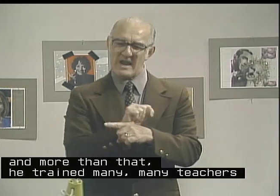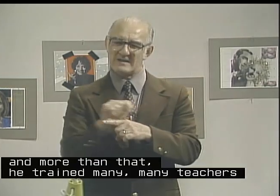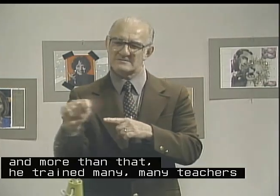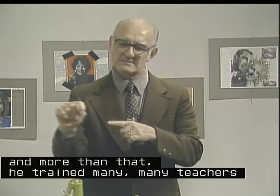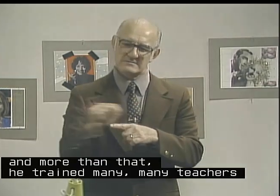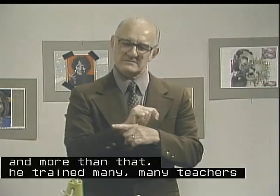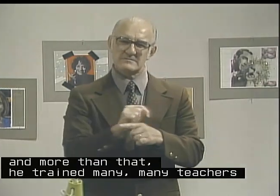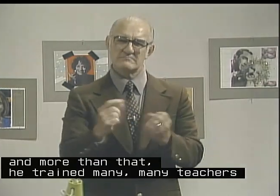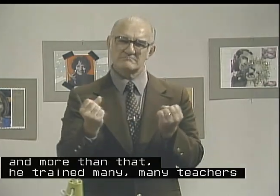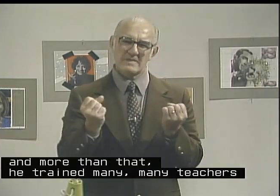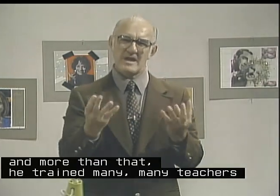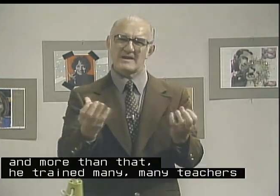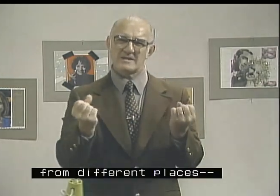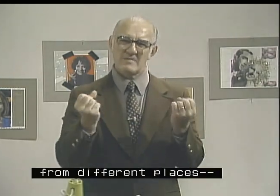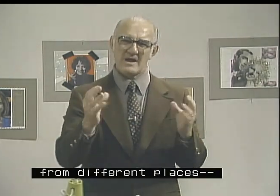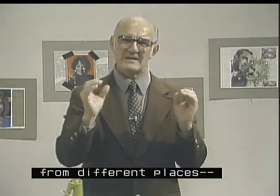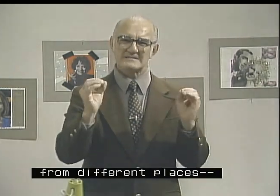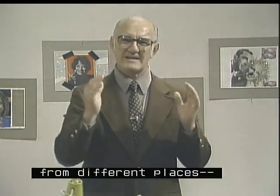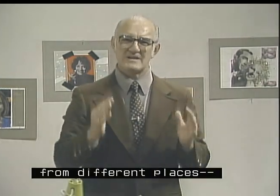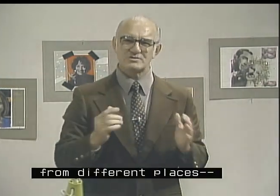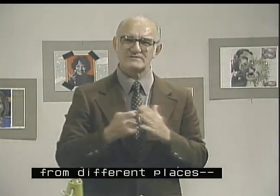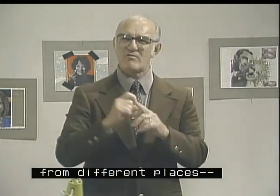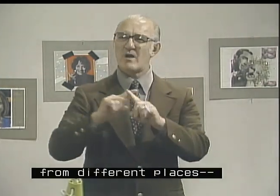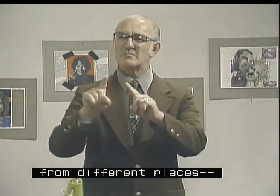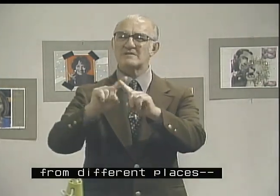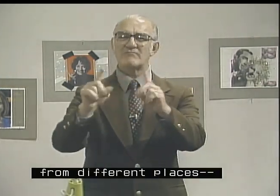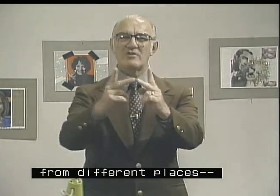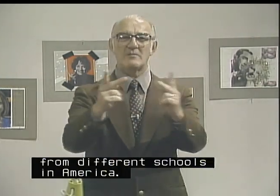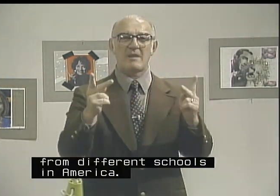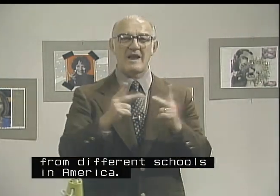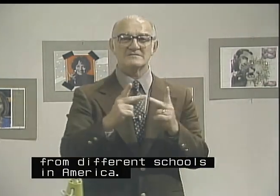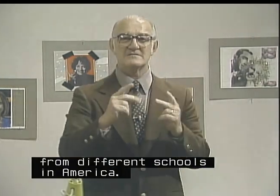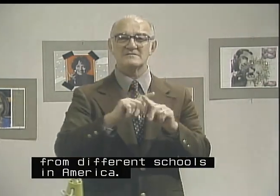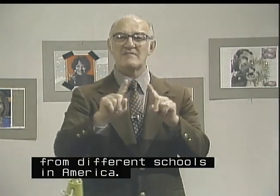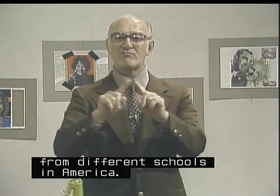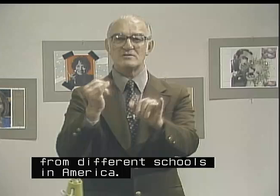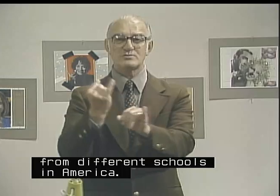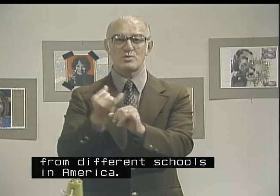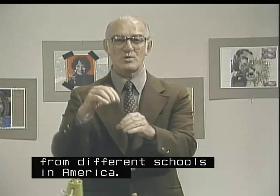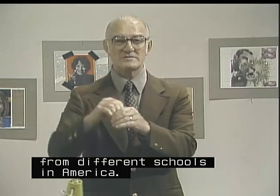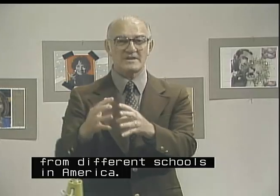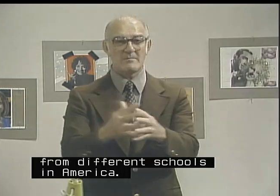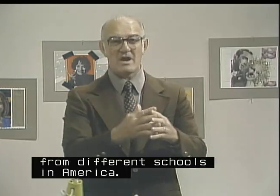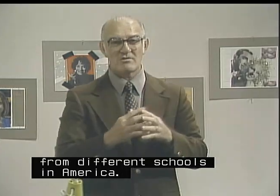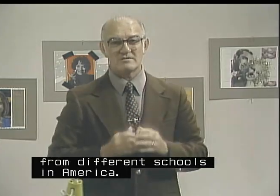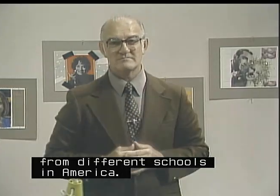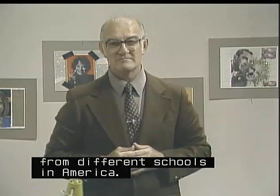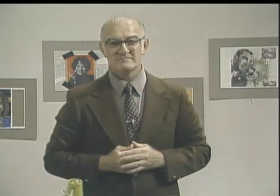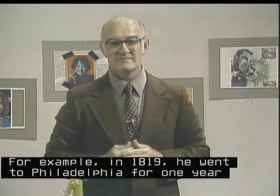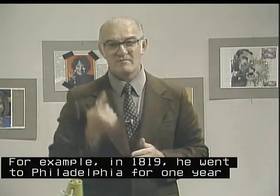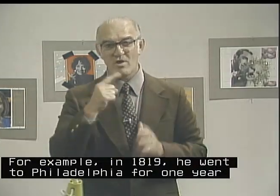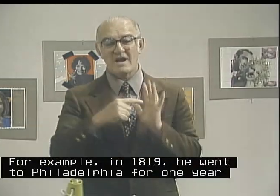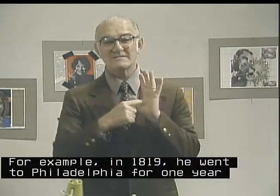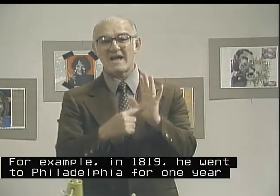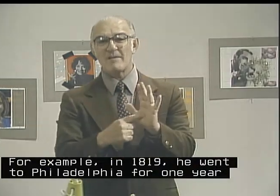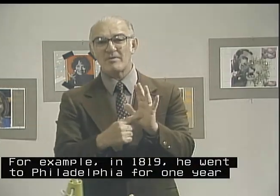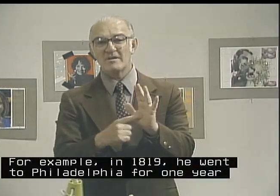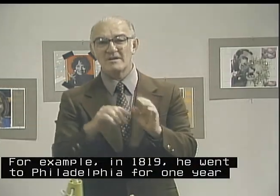trained many, many teachers from different places, different schools in America. For example,